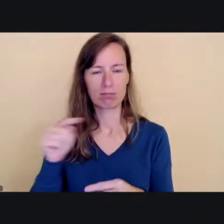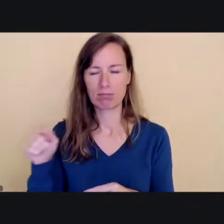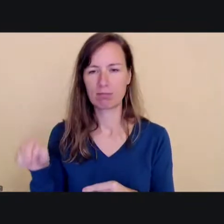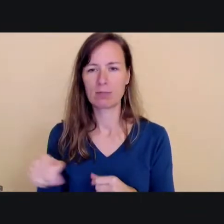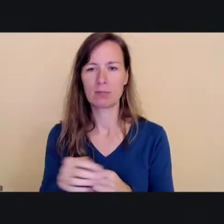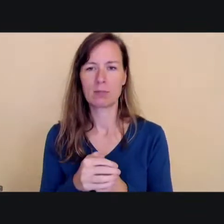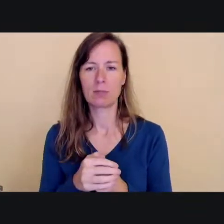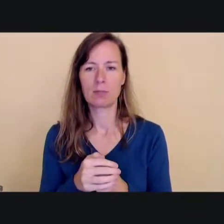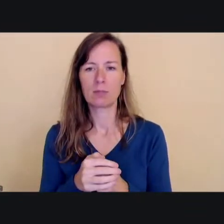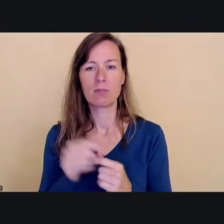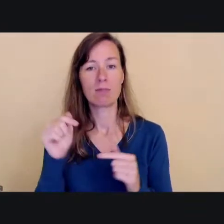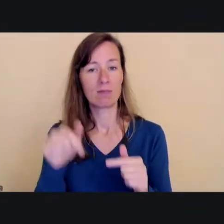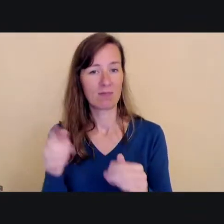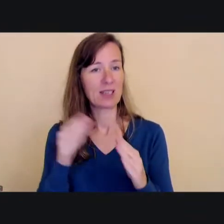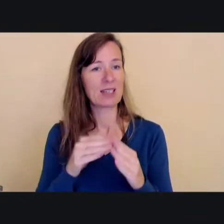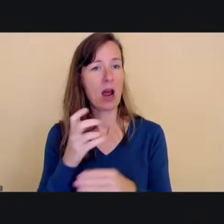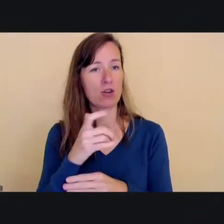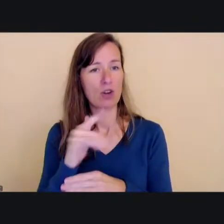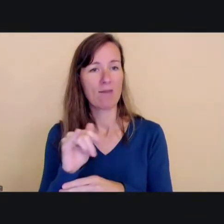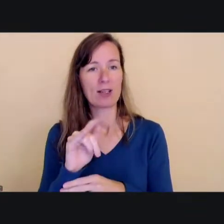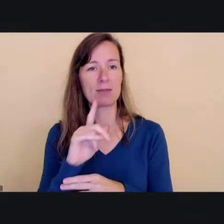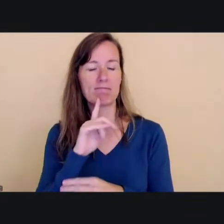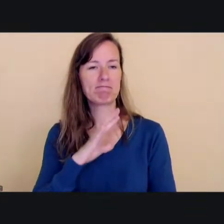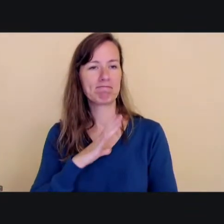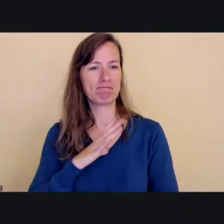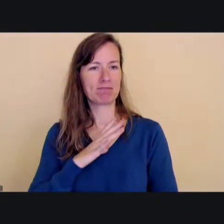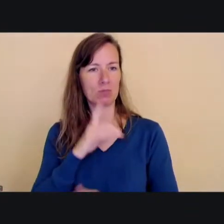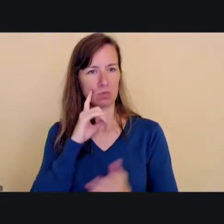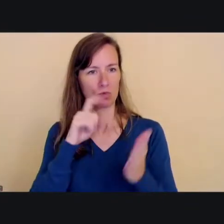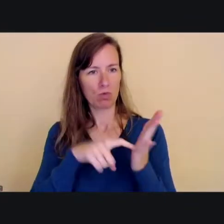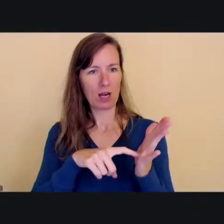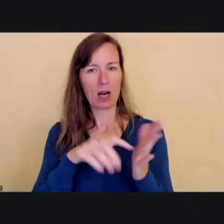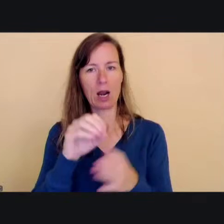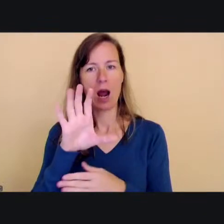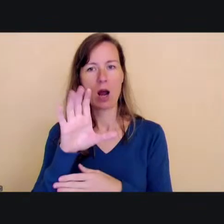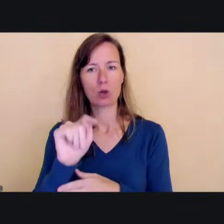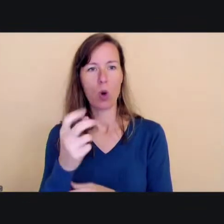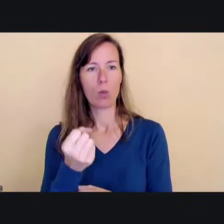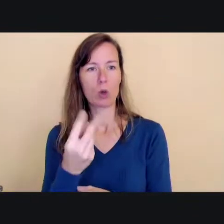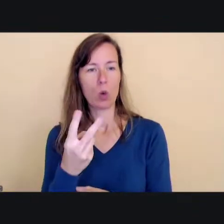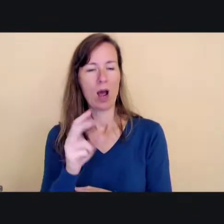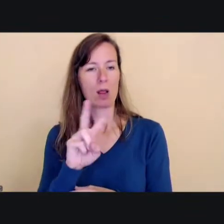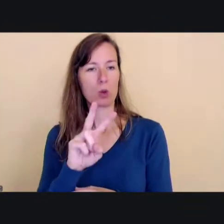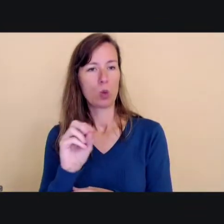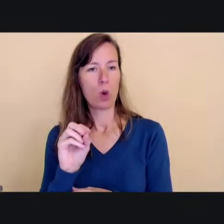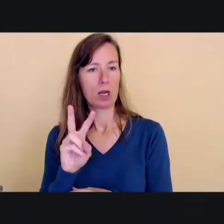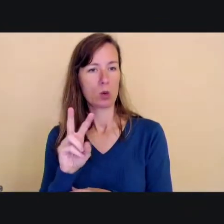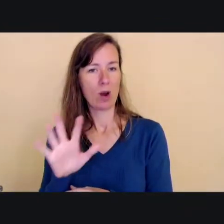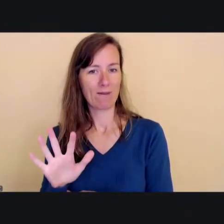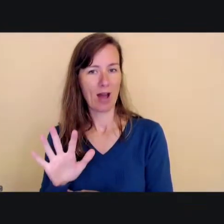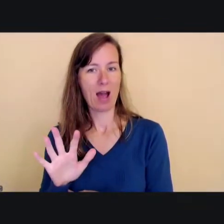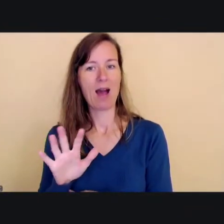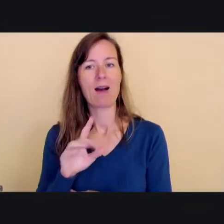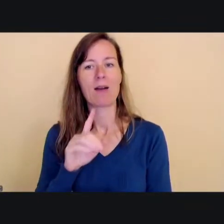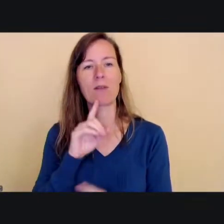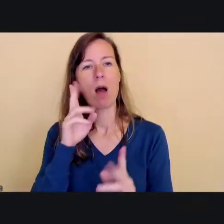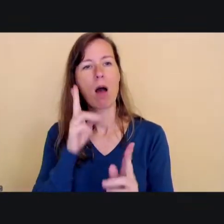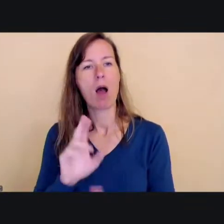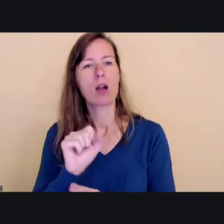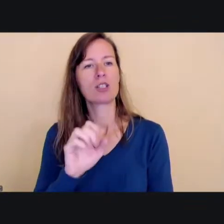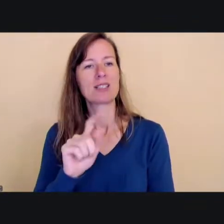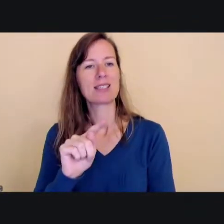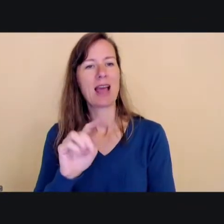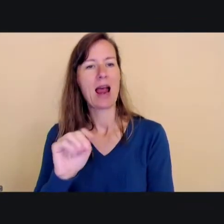town of Cheverly hereby officially recognizes October 12th, 2025 in honor of St. Ambrose